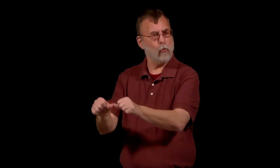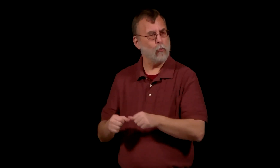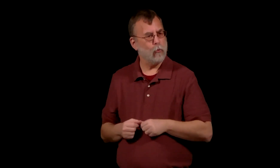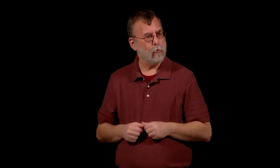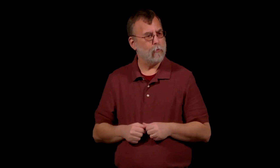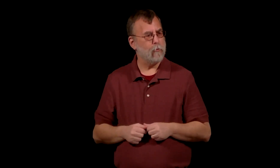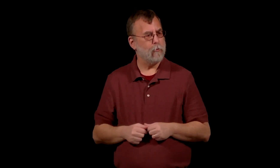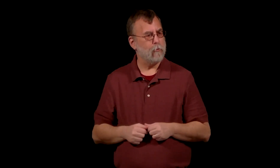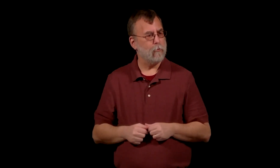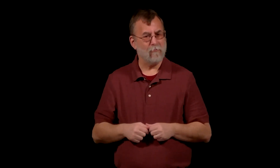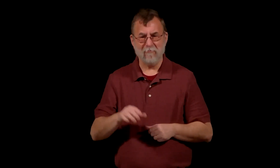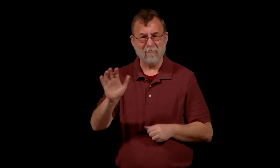To continue.